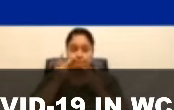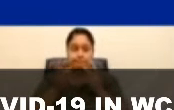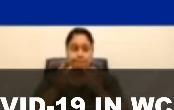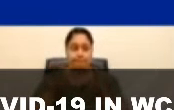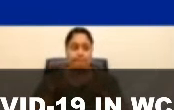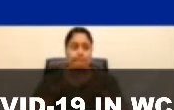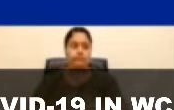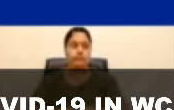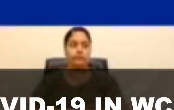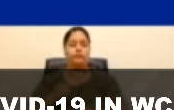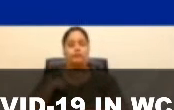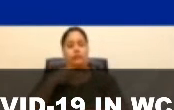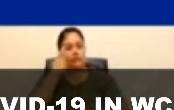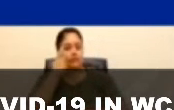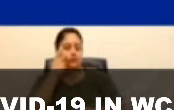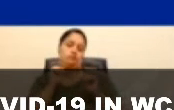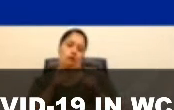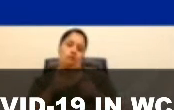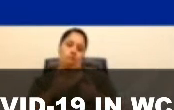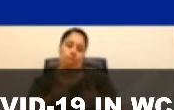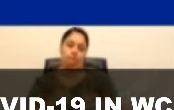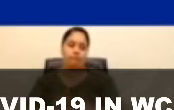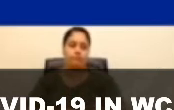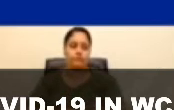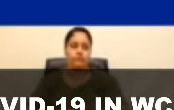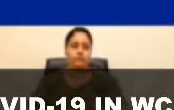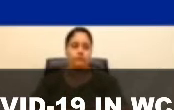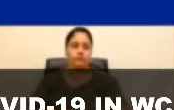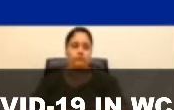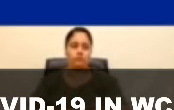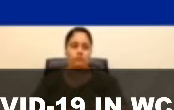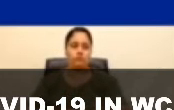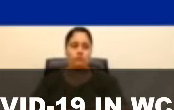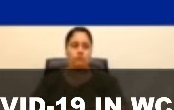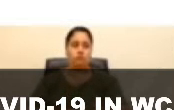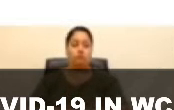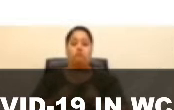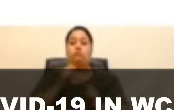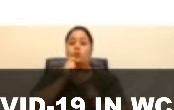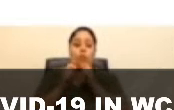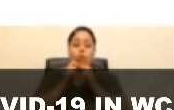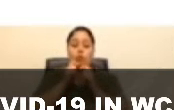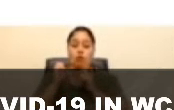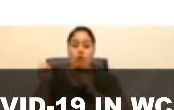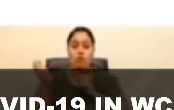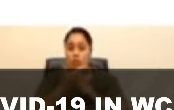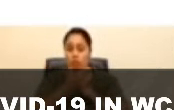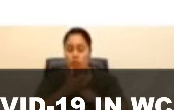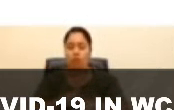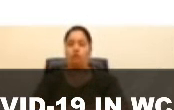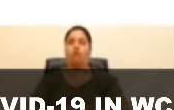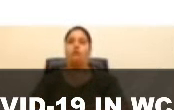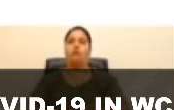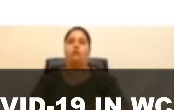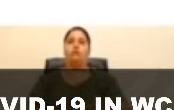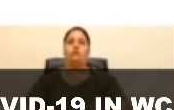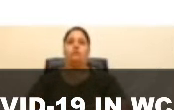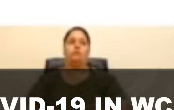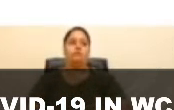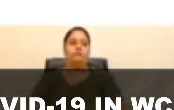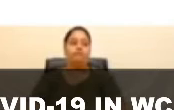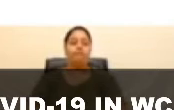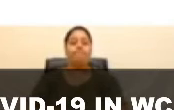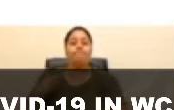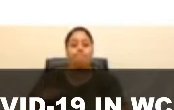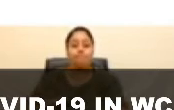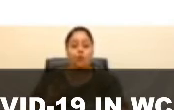I can see them on my side. Thank you. Good morning to everyone. Me and Professor Davies will